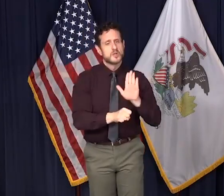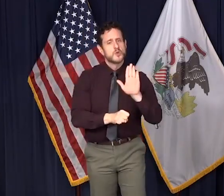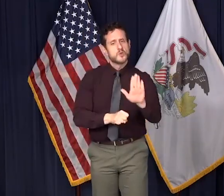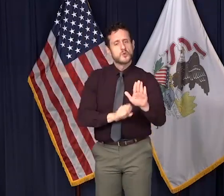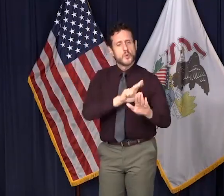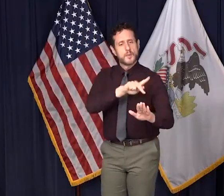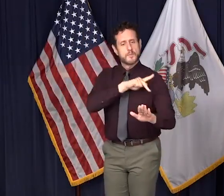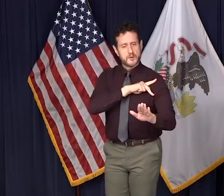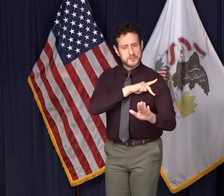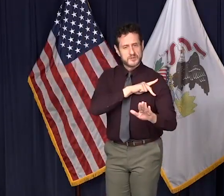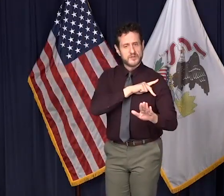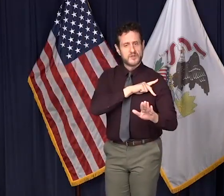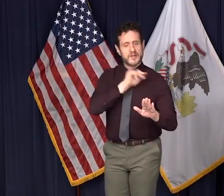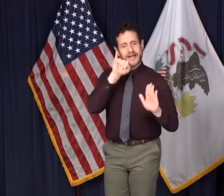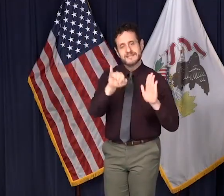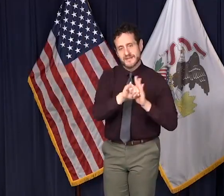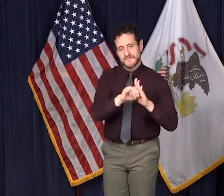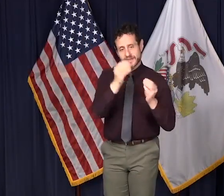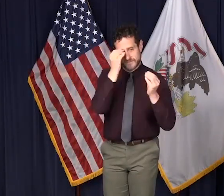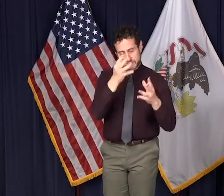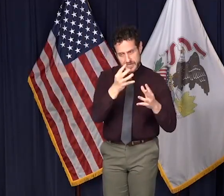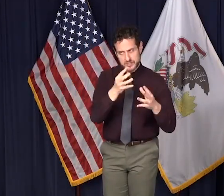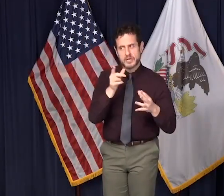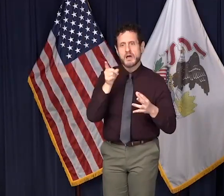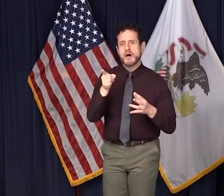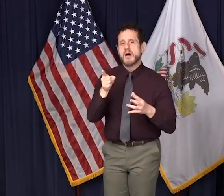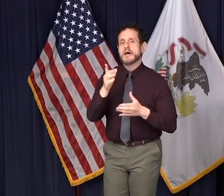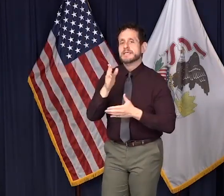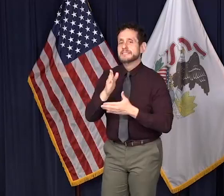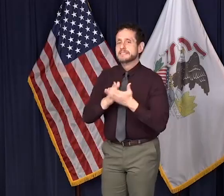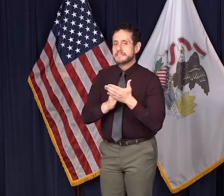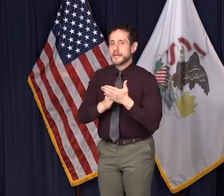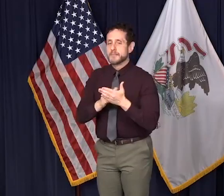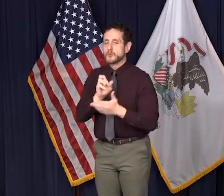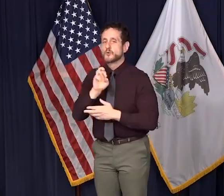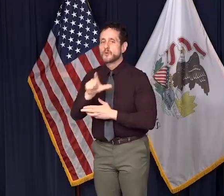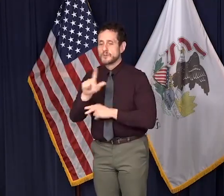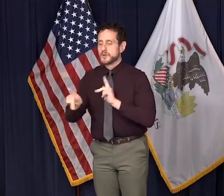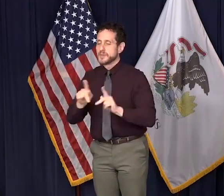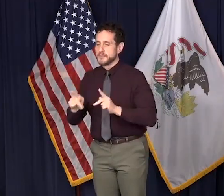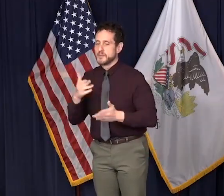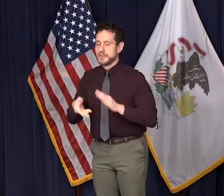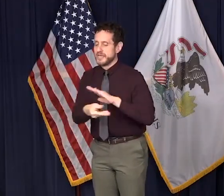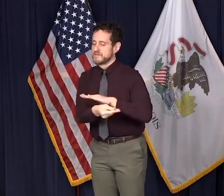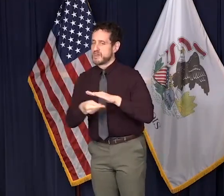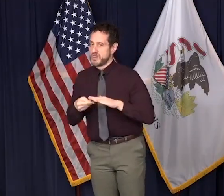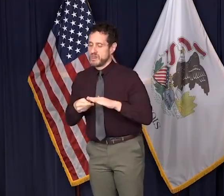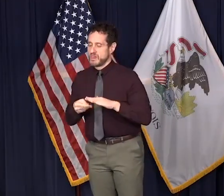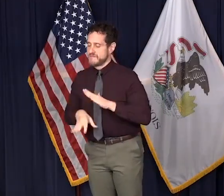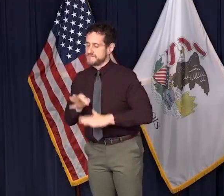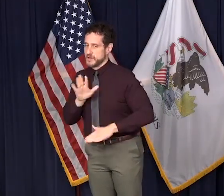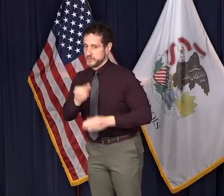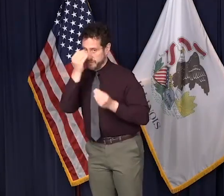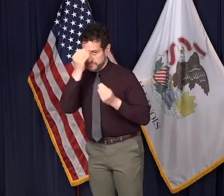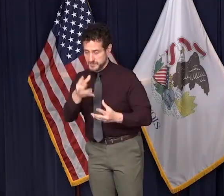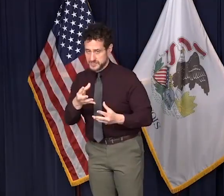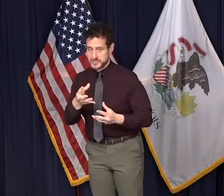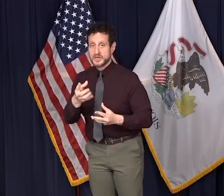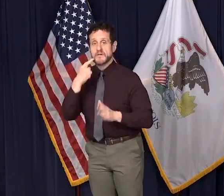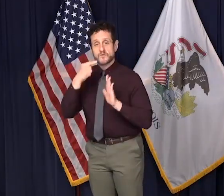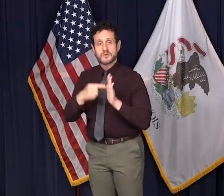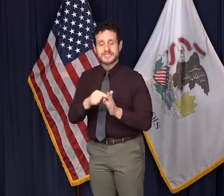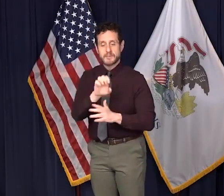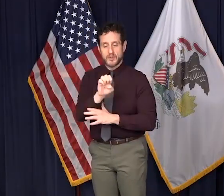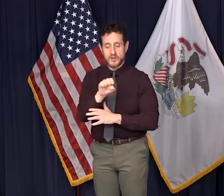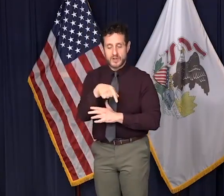information may likely have been obtained in prior breaches of corporate or other databases, like the massive